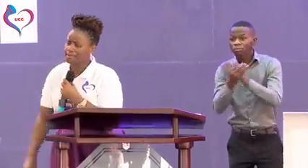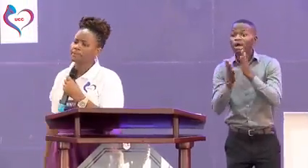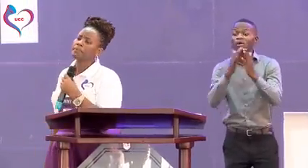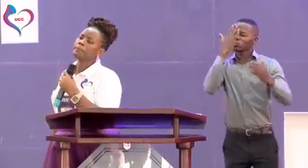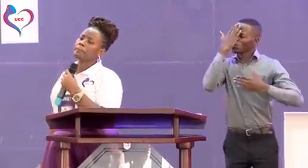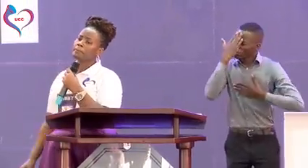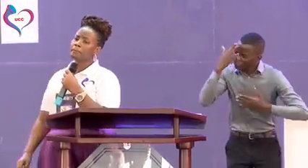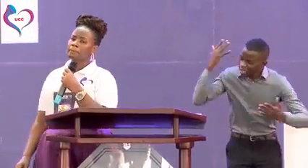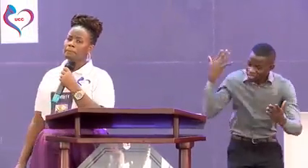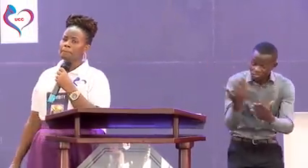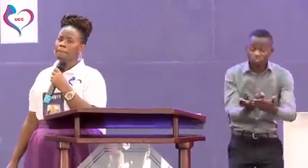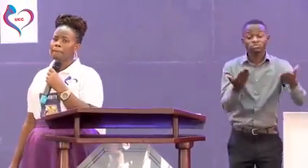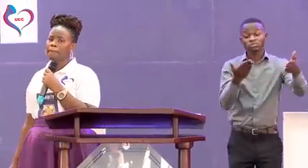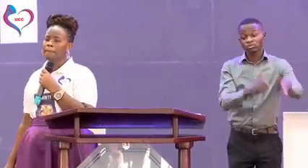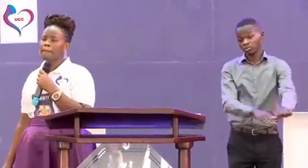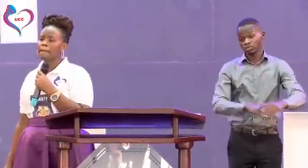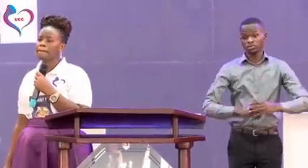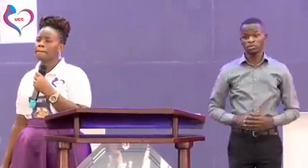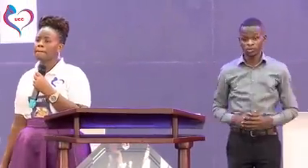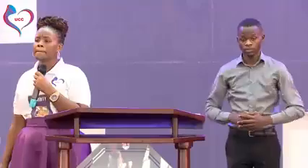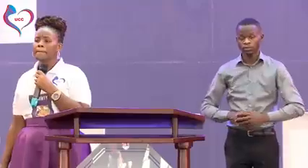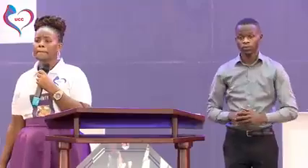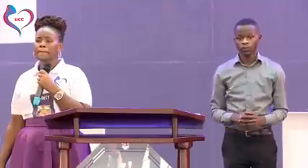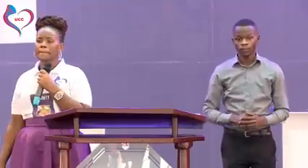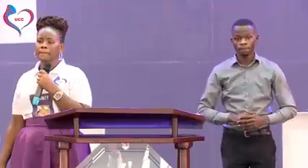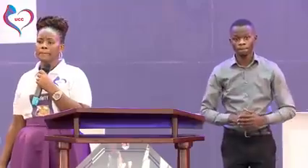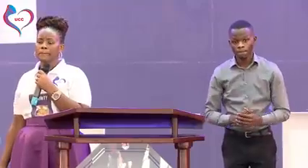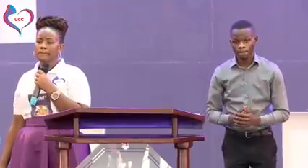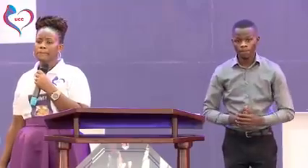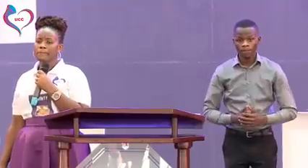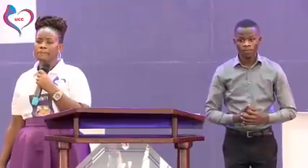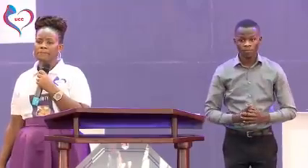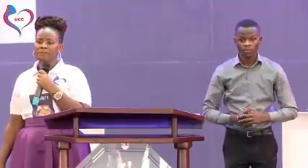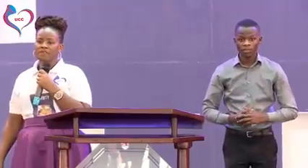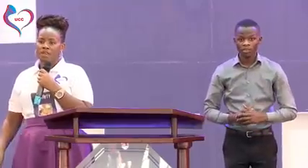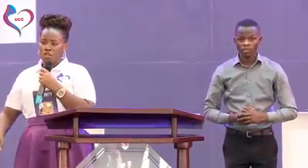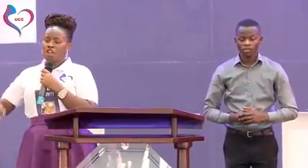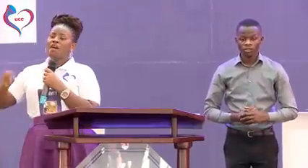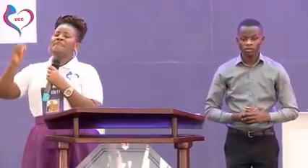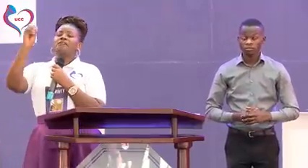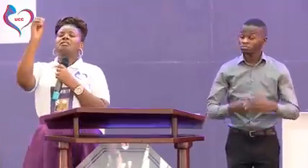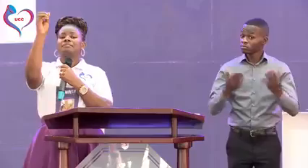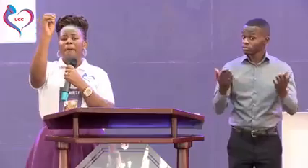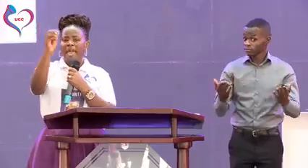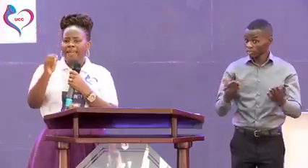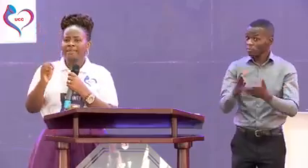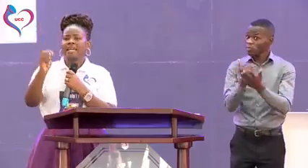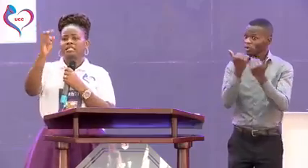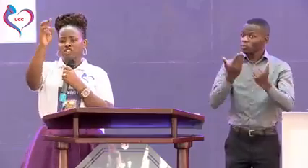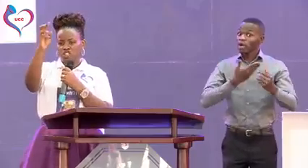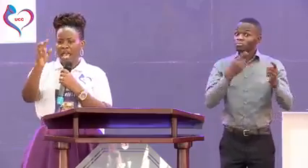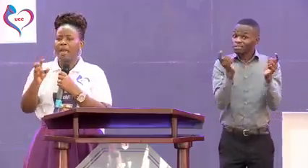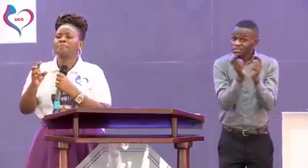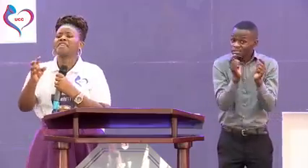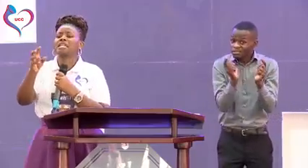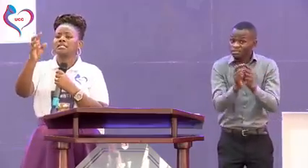death. Yagonda natwala obubi bwaffe bonna. You know, there is pain, there